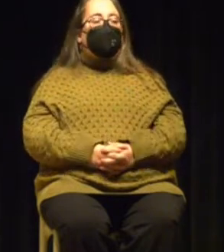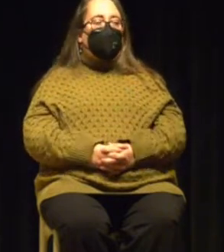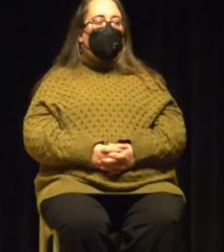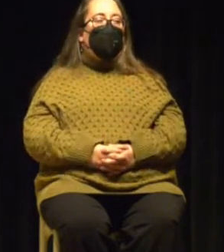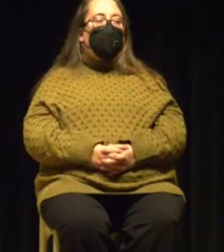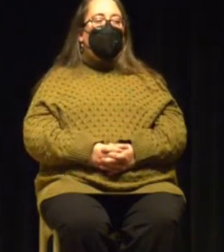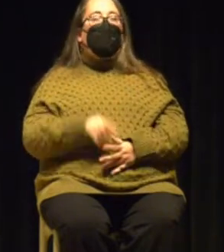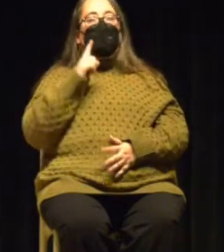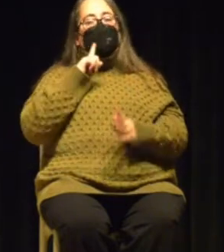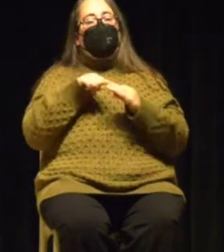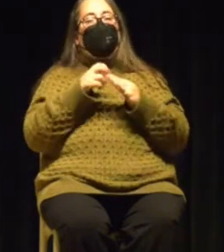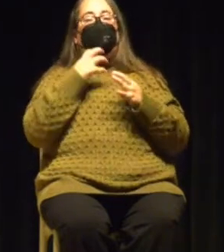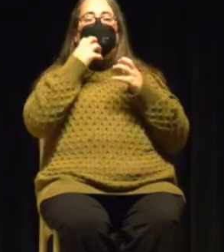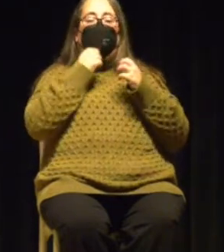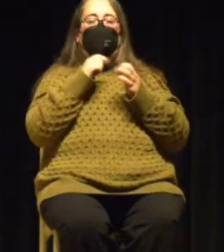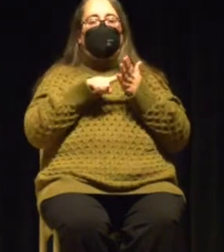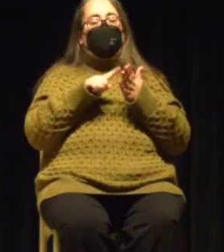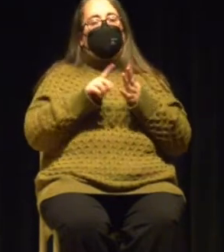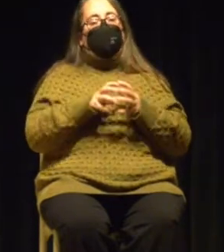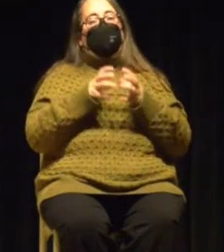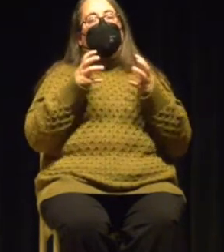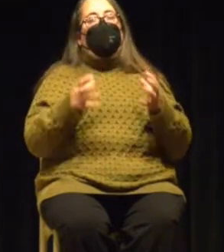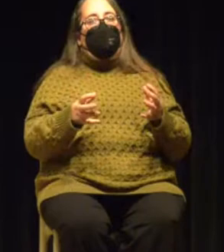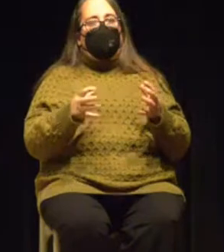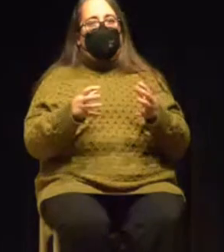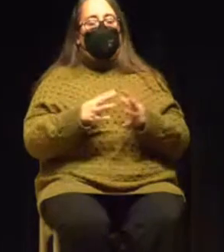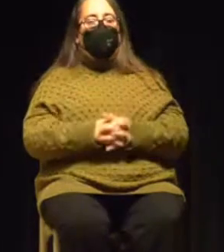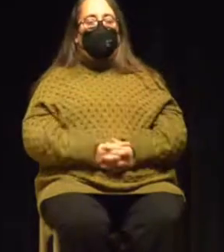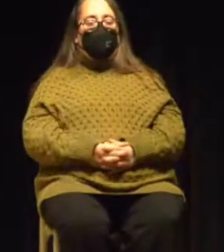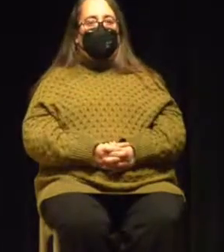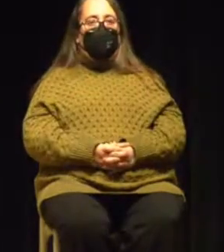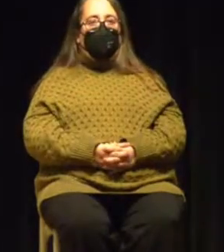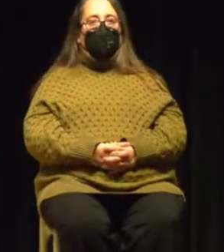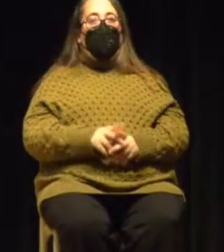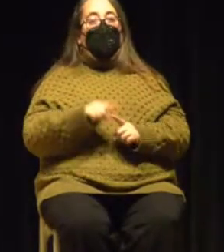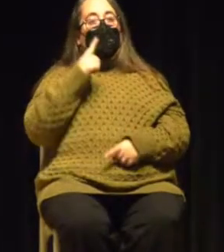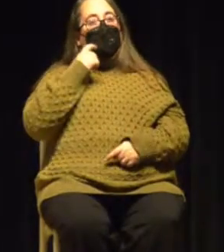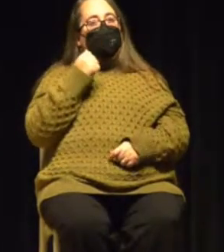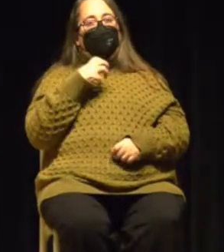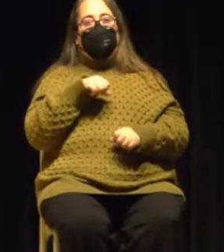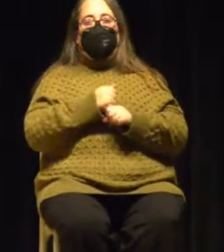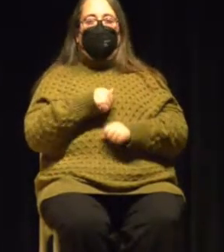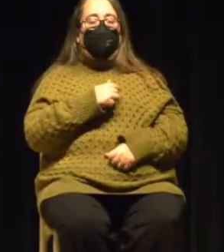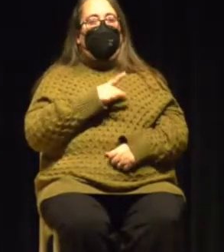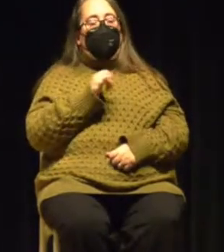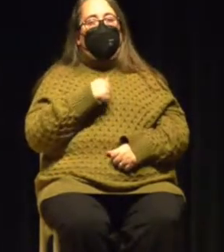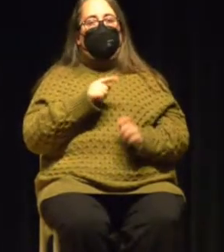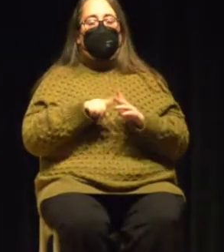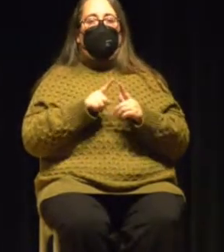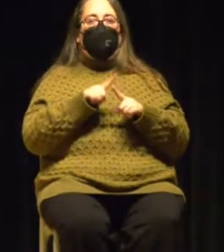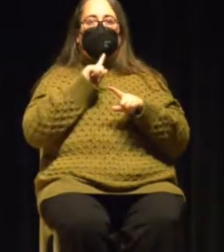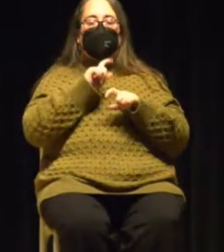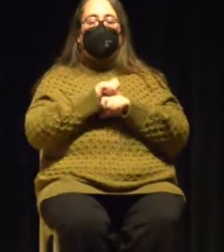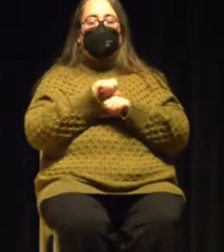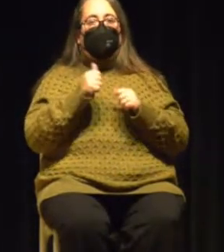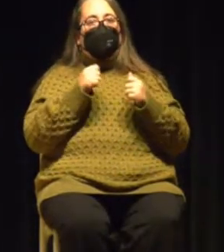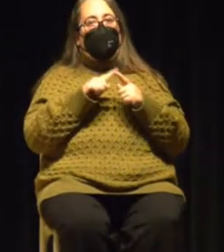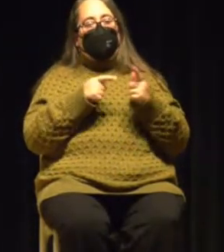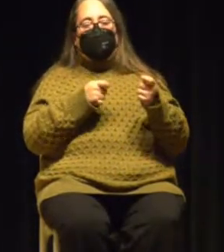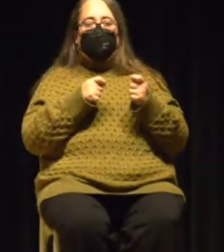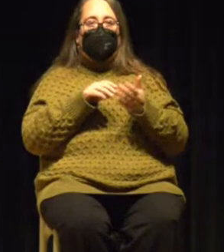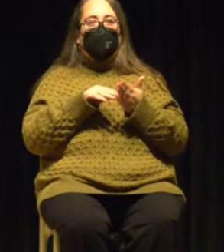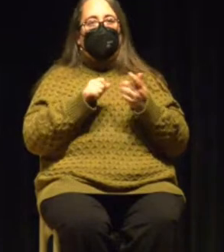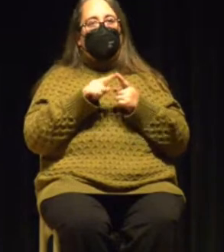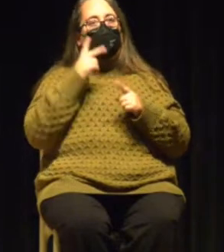just valuing research so much. But in the last few years, I feel like we have started to really try to get students to